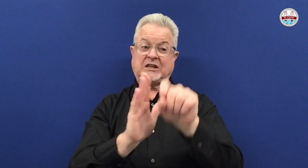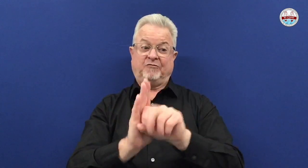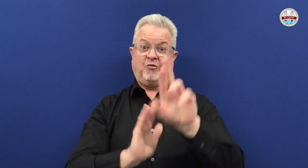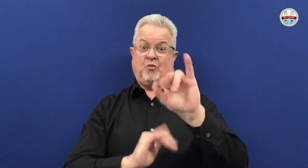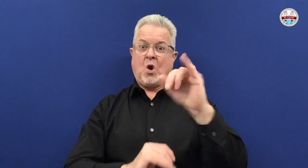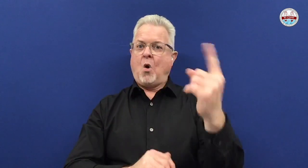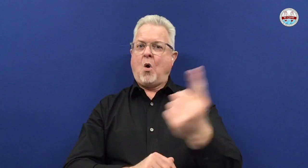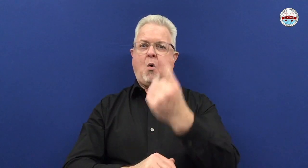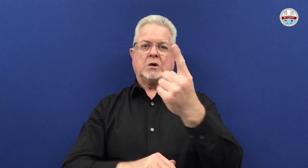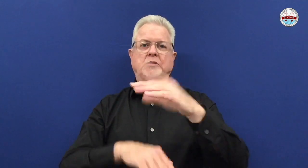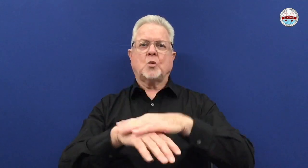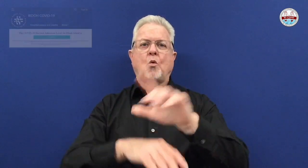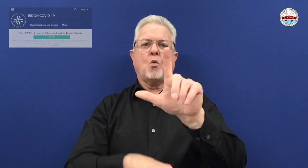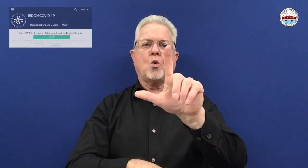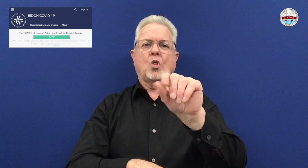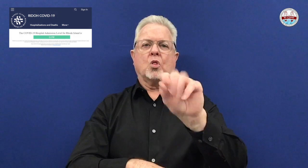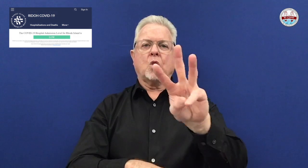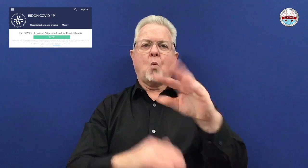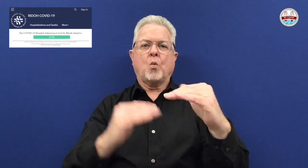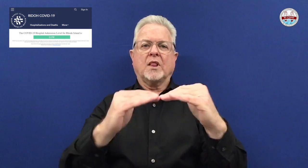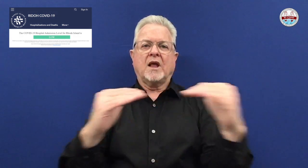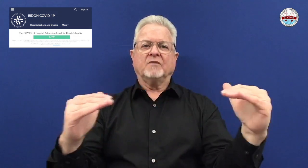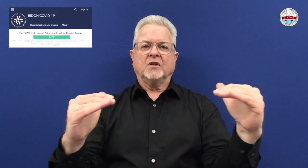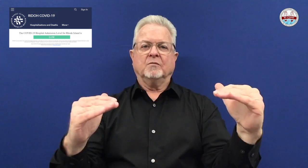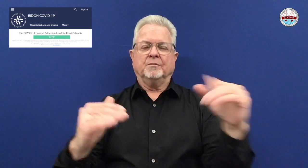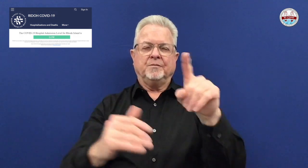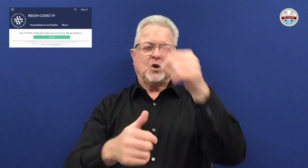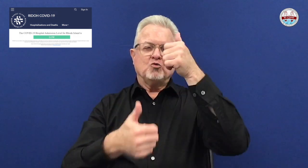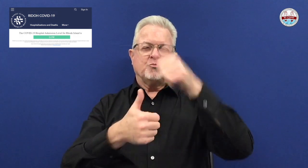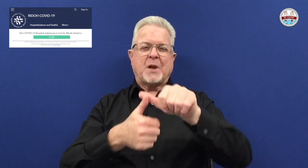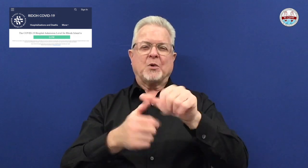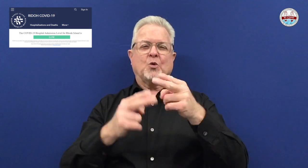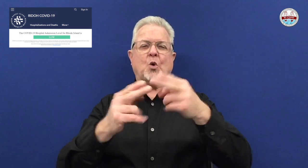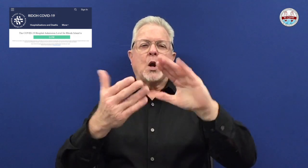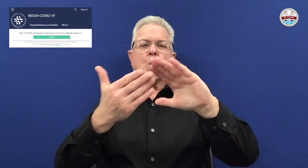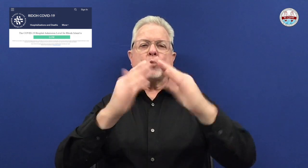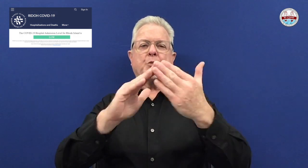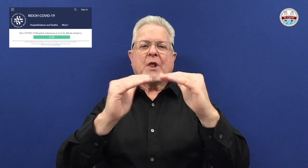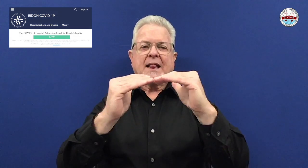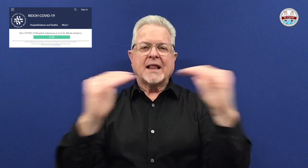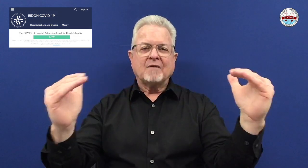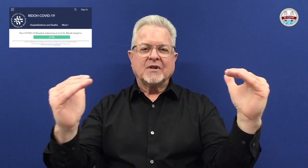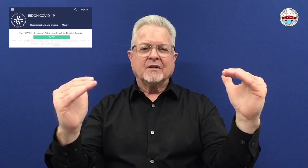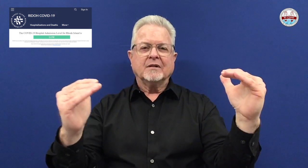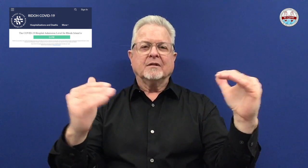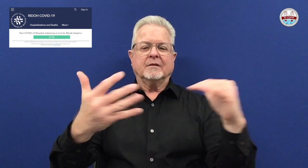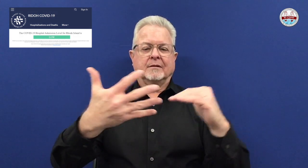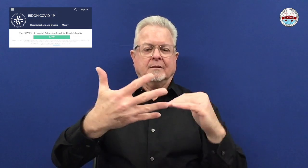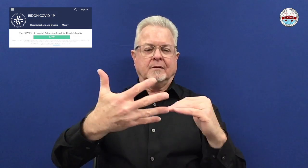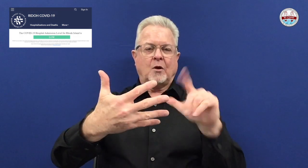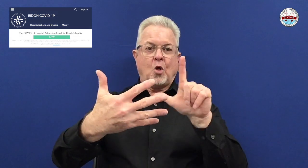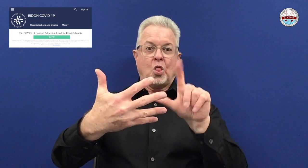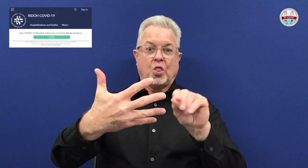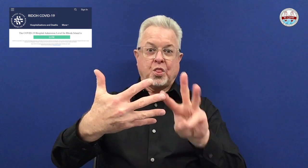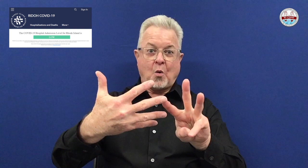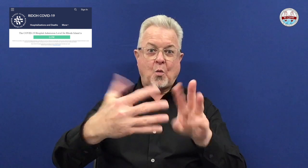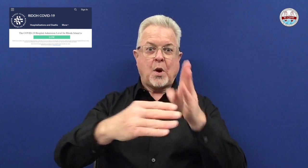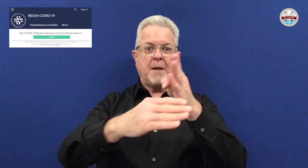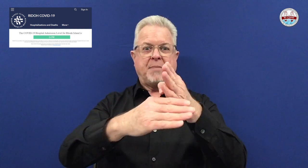data hub. In Rhode Island, we have very low levels of the spread of COVID. Remember, we've had different